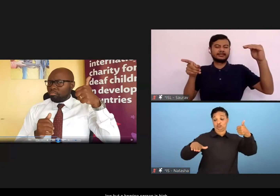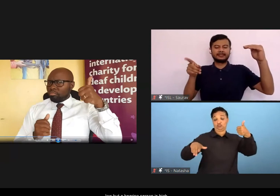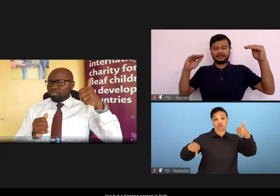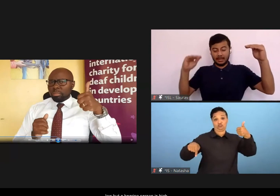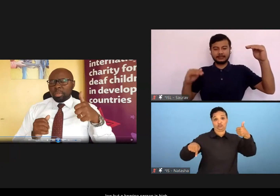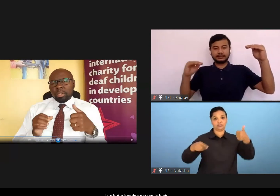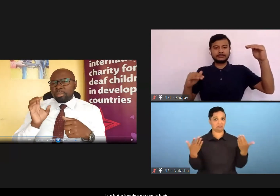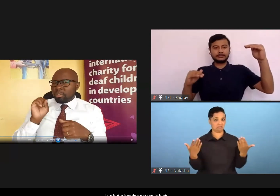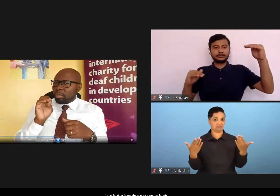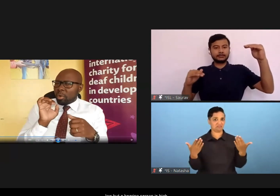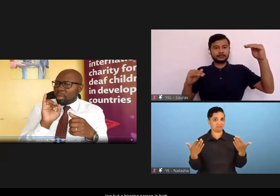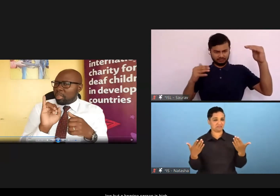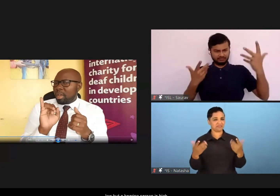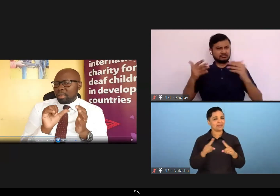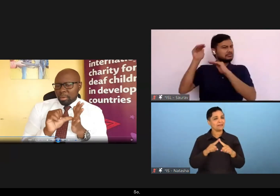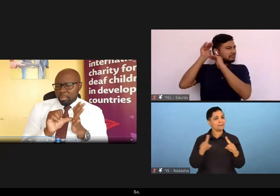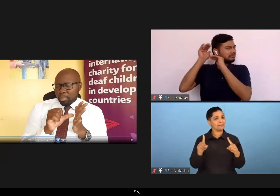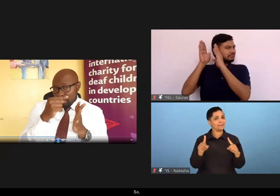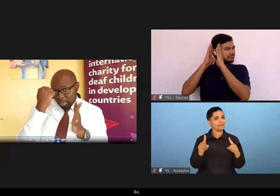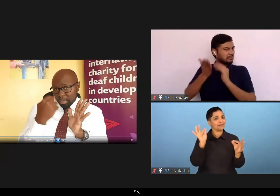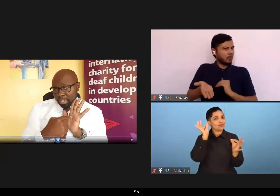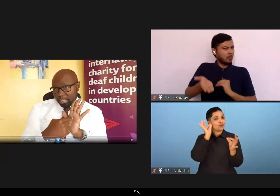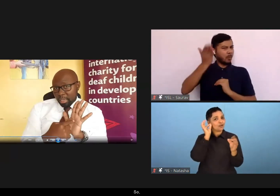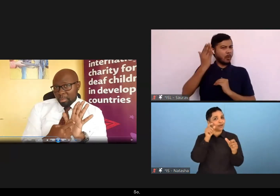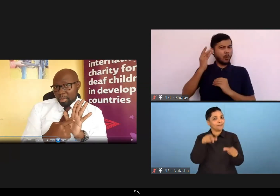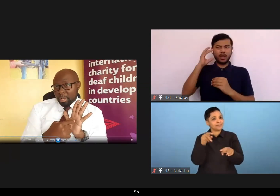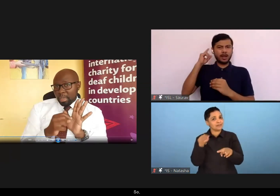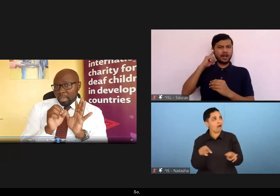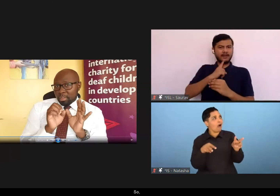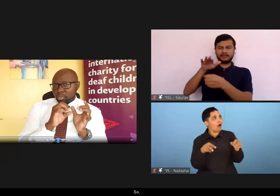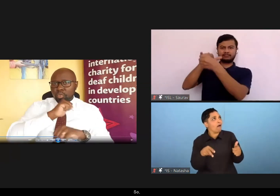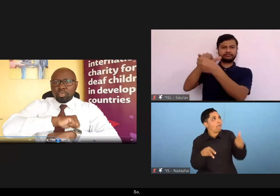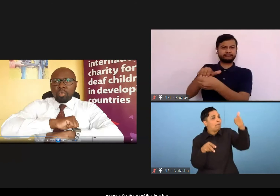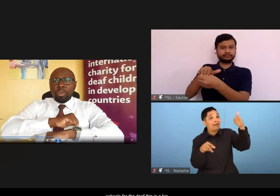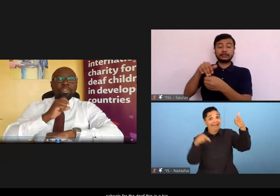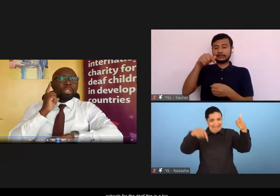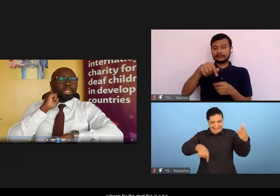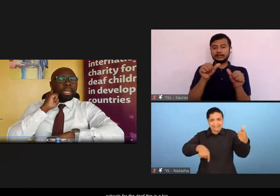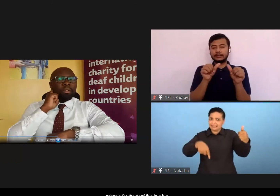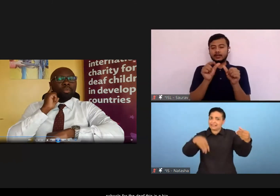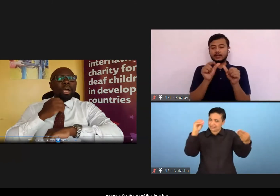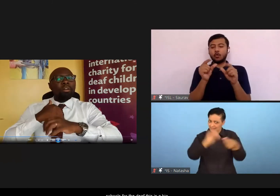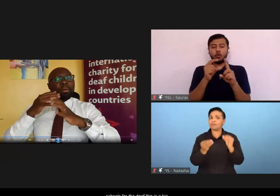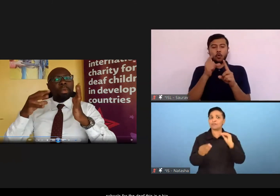you are a bit low, but a hearing person is high. So this is a problem because